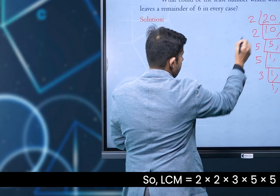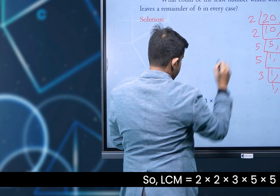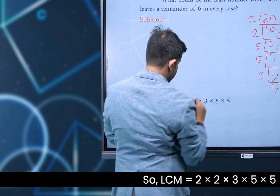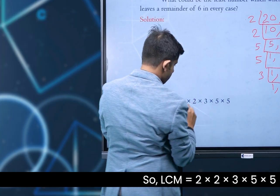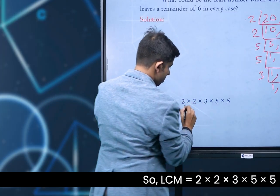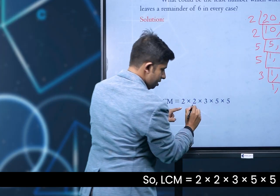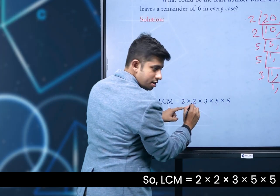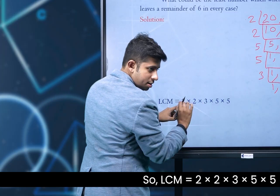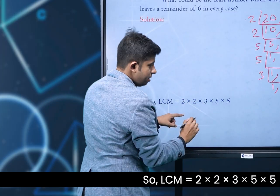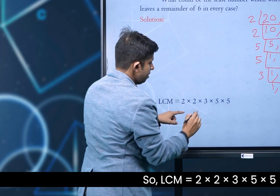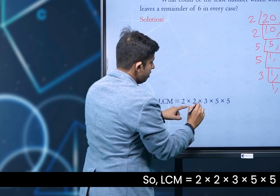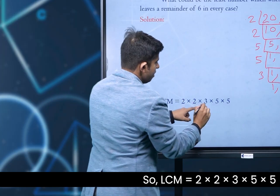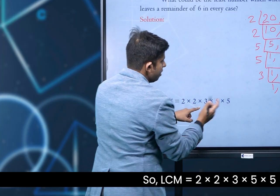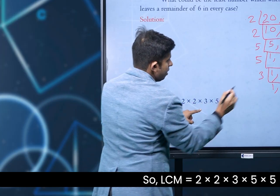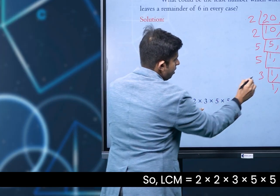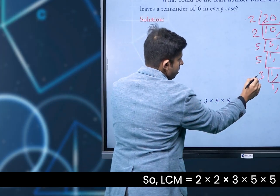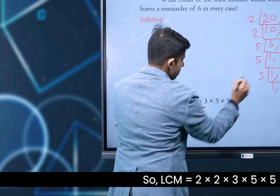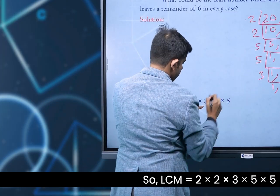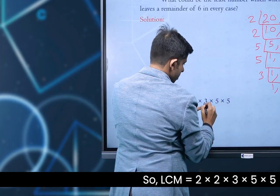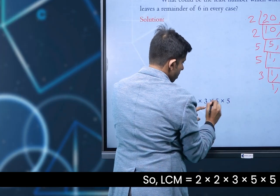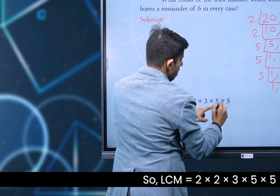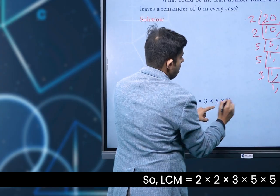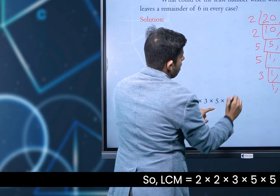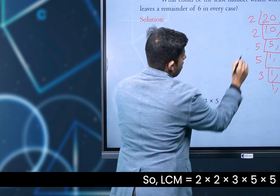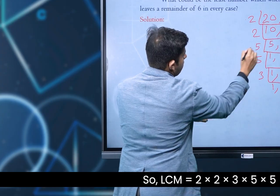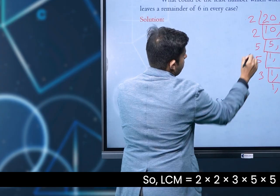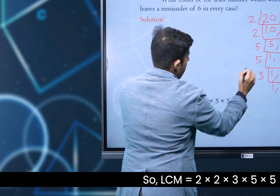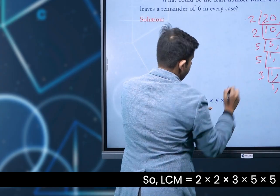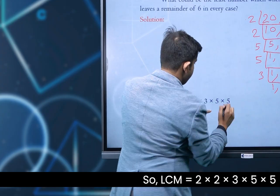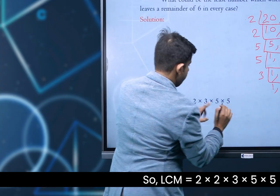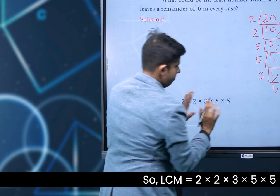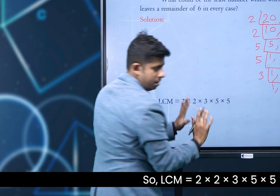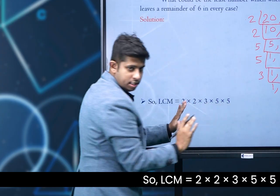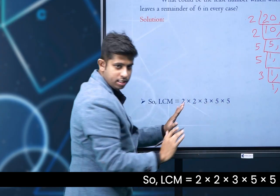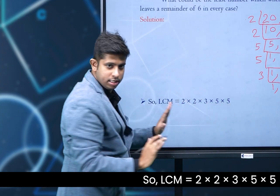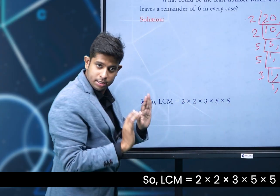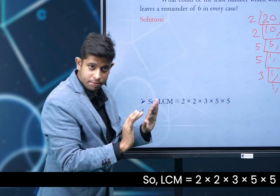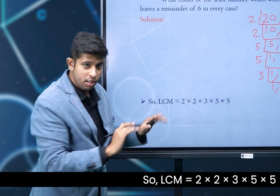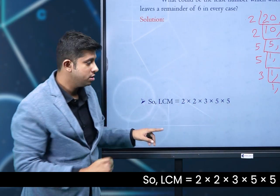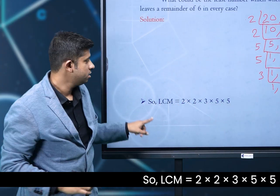2 into 2 into 3 into 5 into 5.